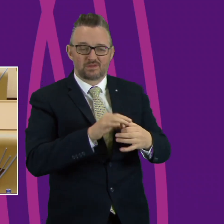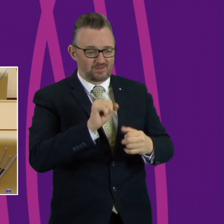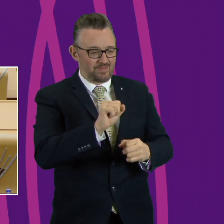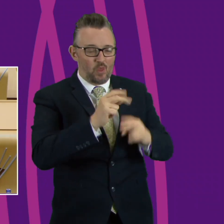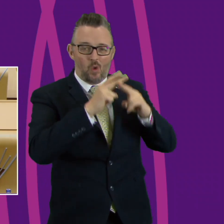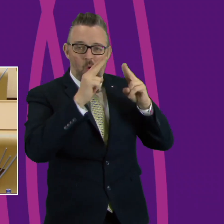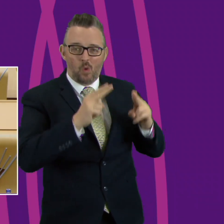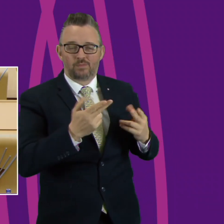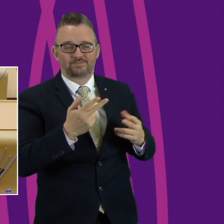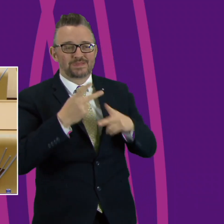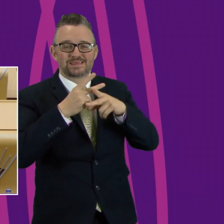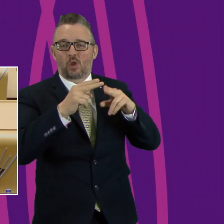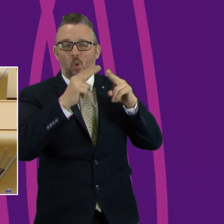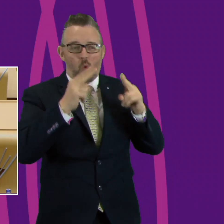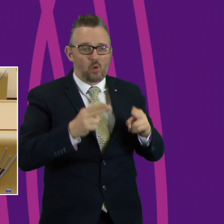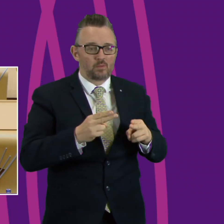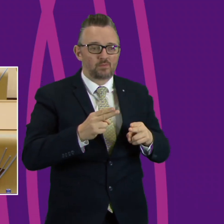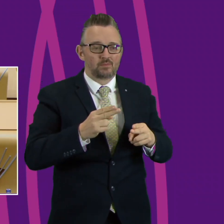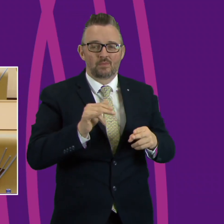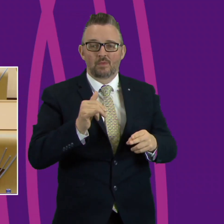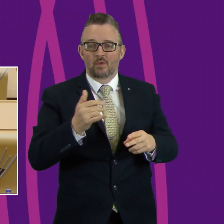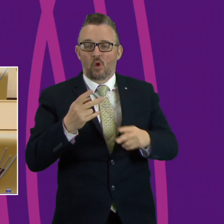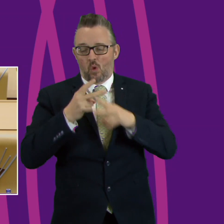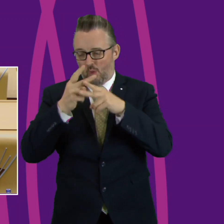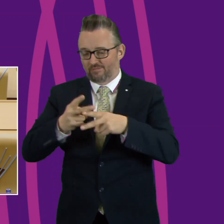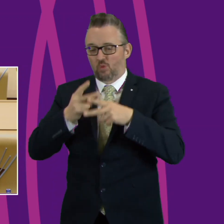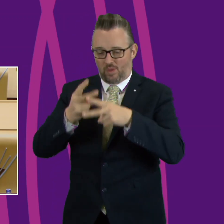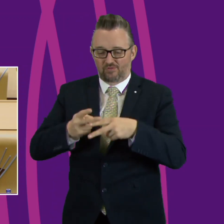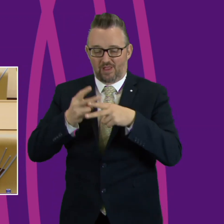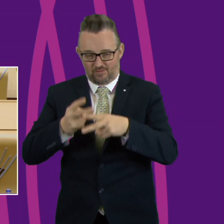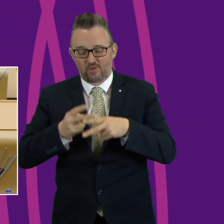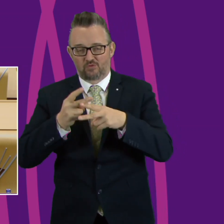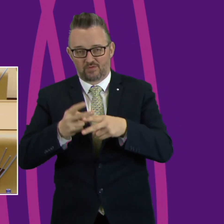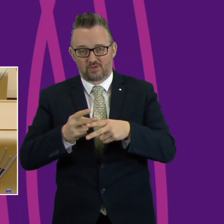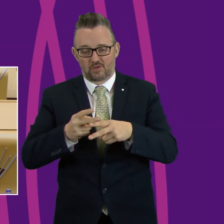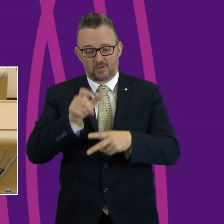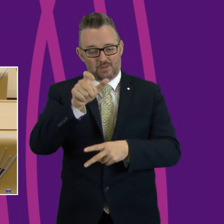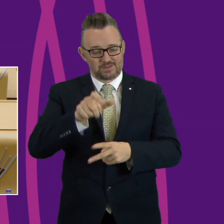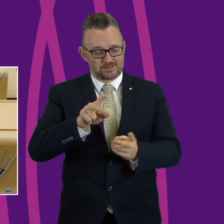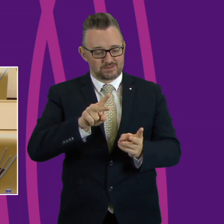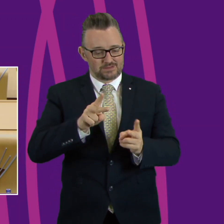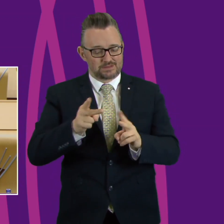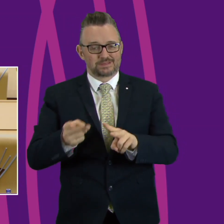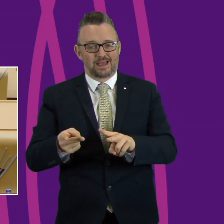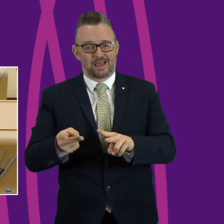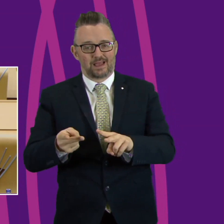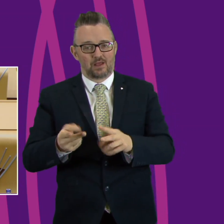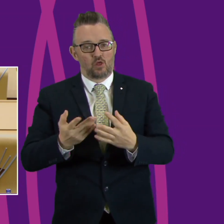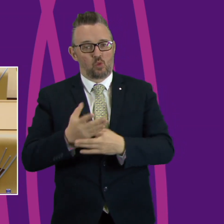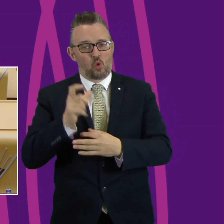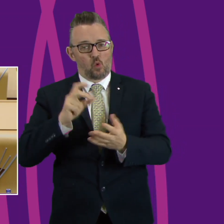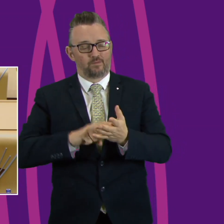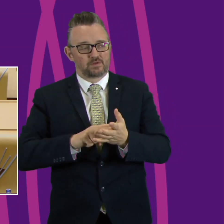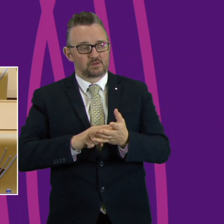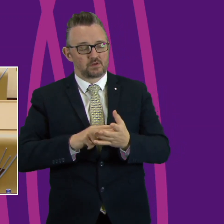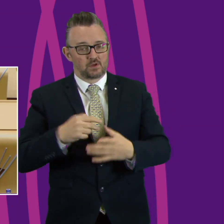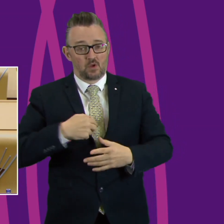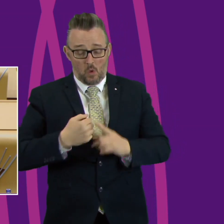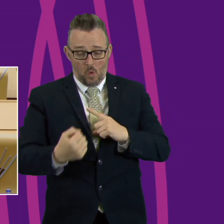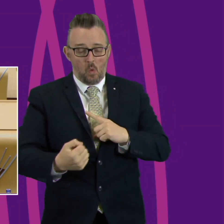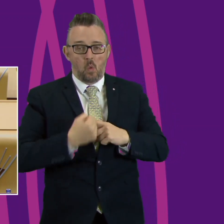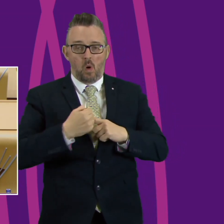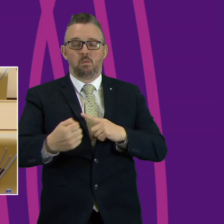in care homes, or in their own home, and then when those individuals die as a consequence of COVID, that is a very hard